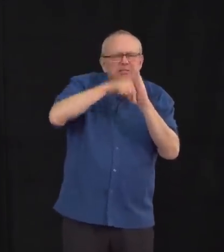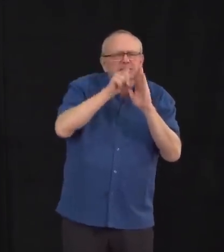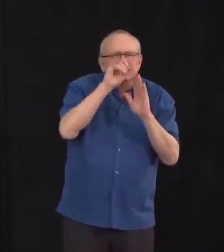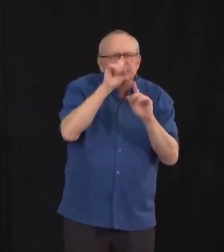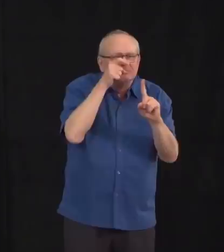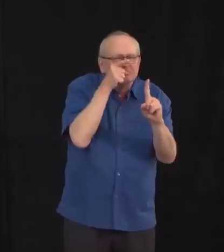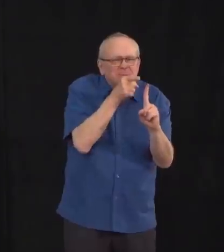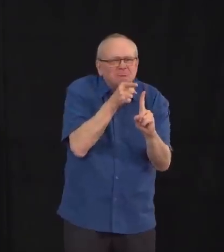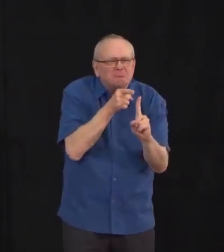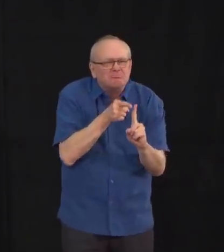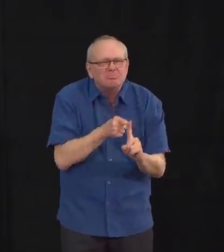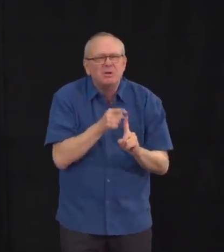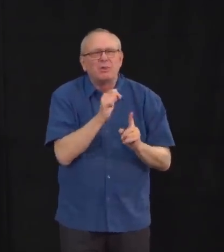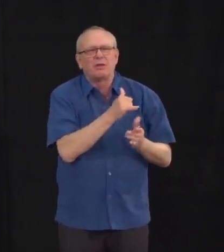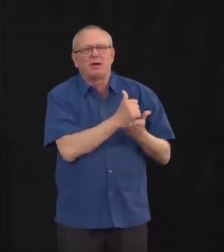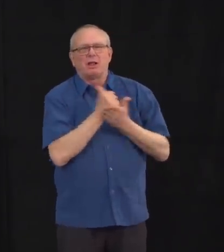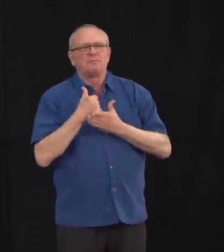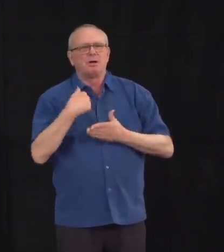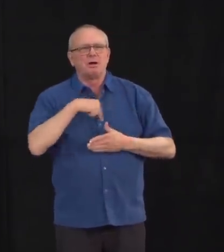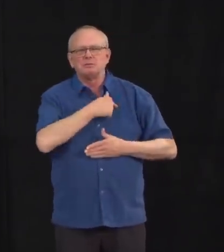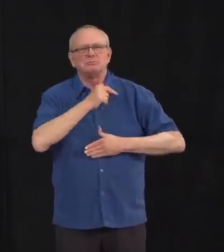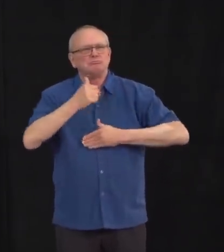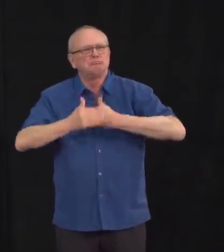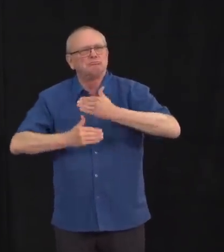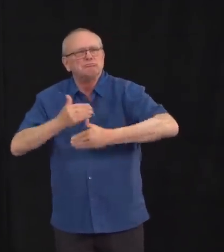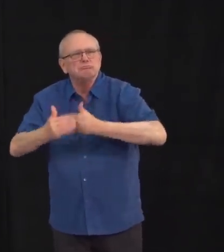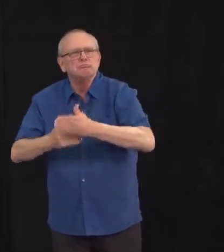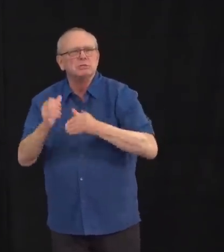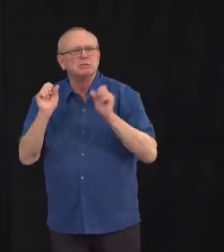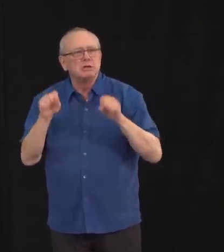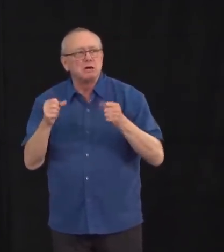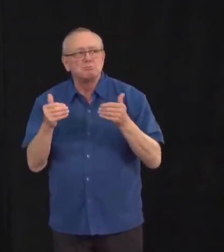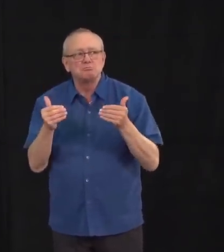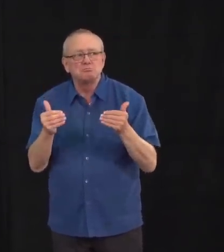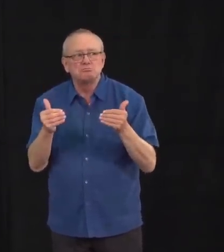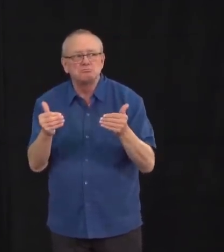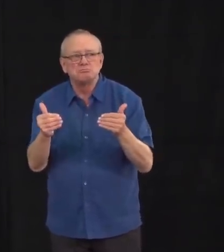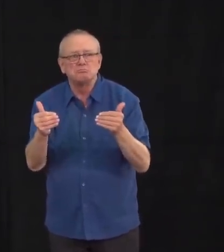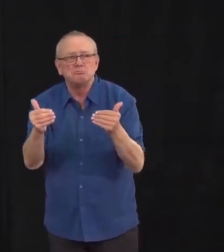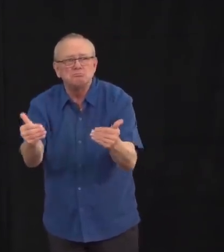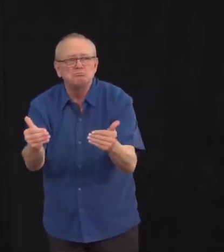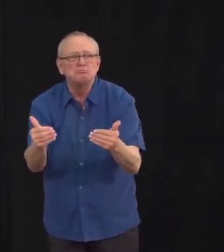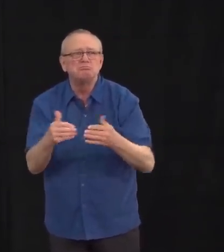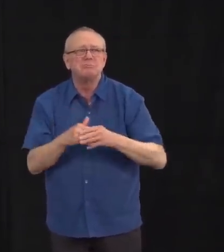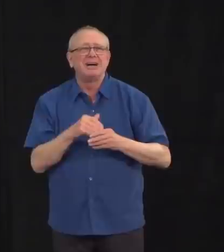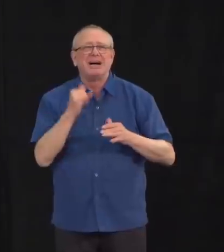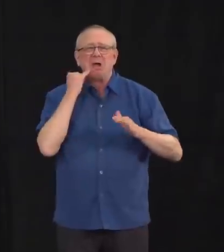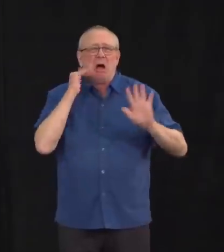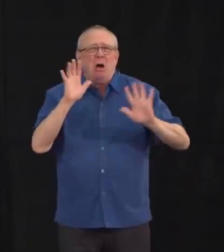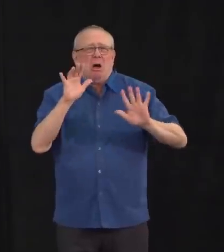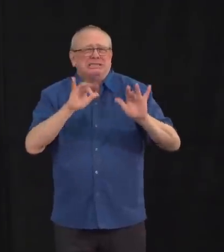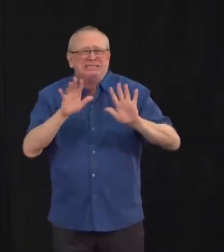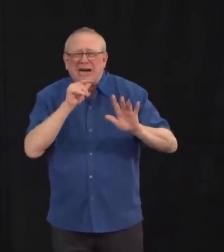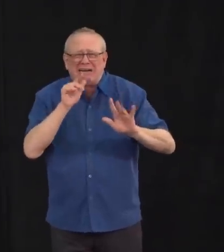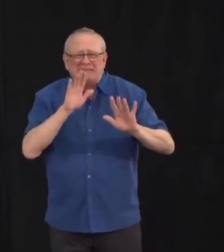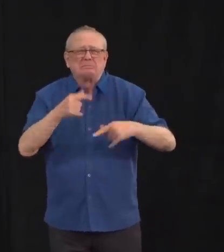at each of the three stages of our relaunch strategy, we can quickly evaluate the impact and adjust as